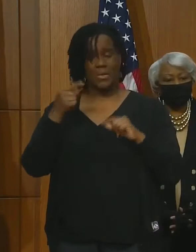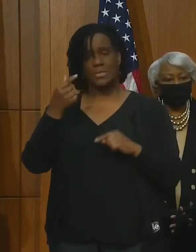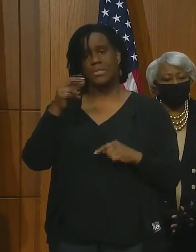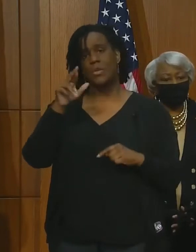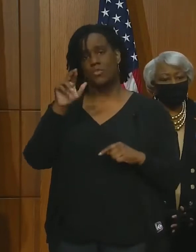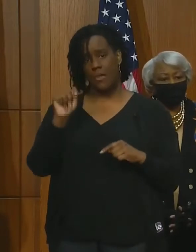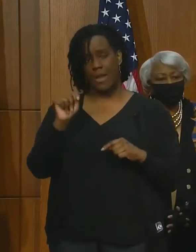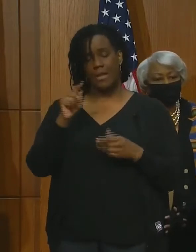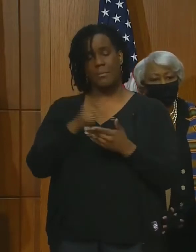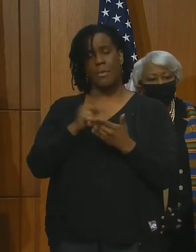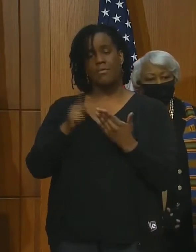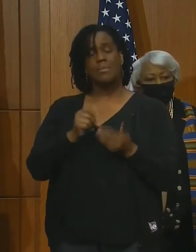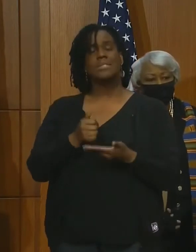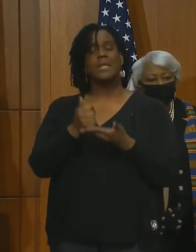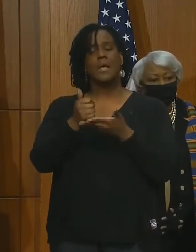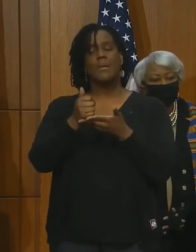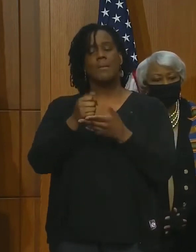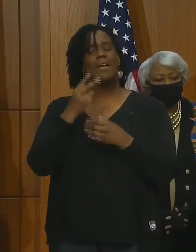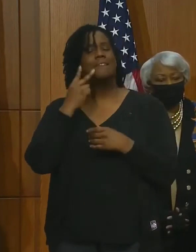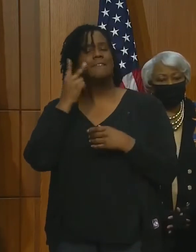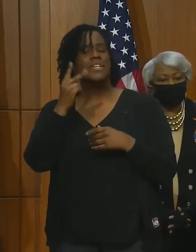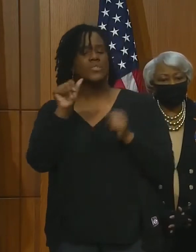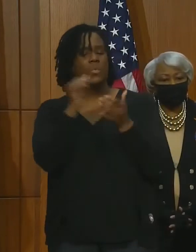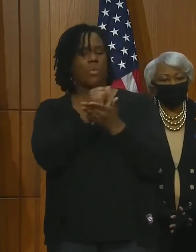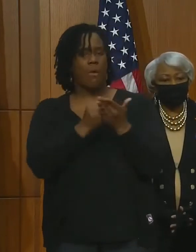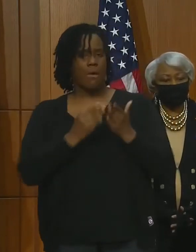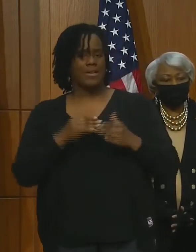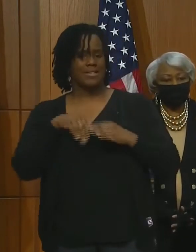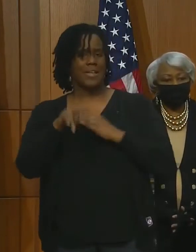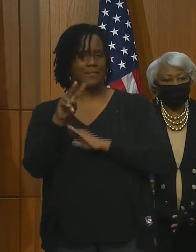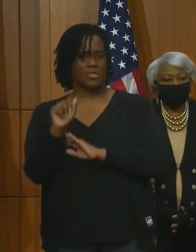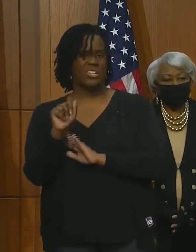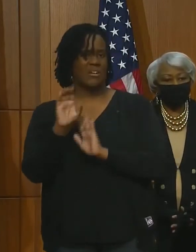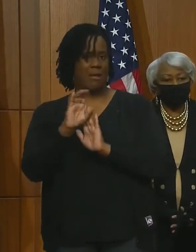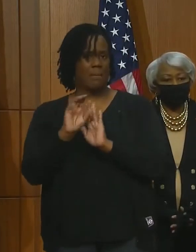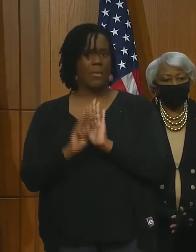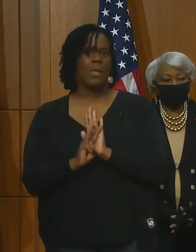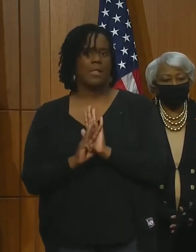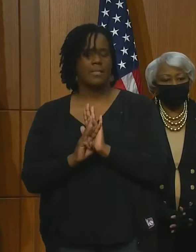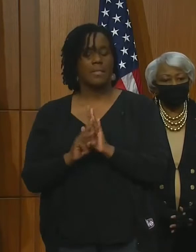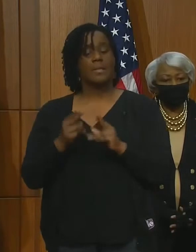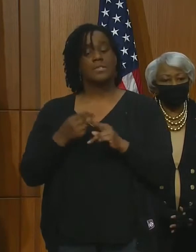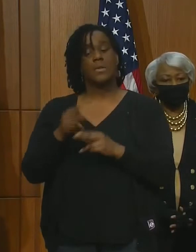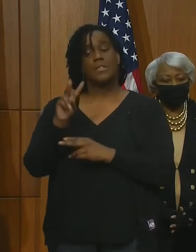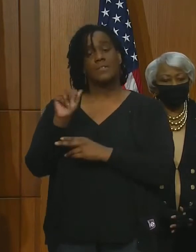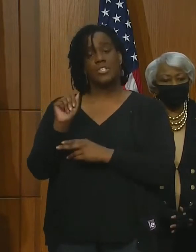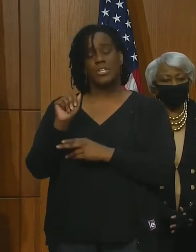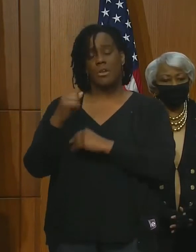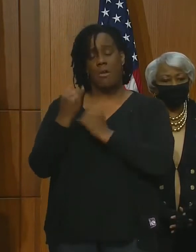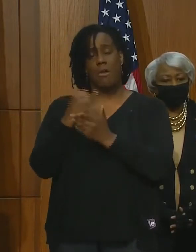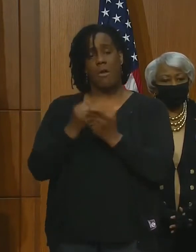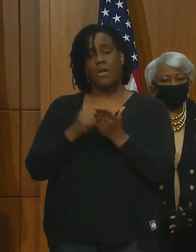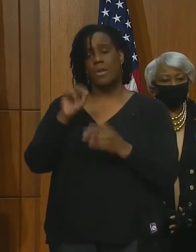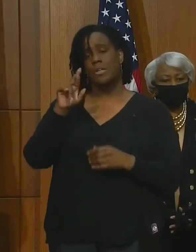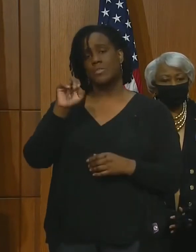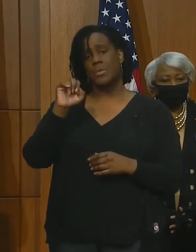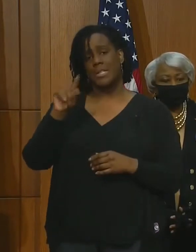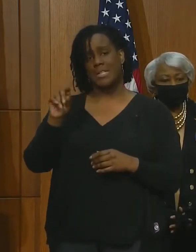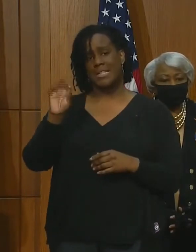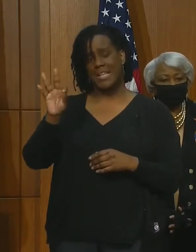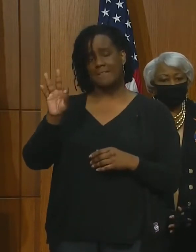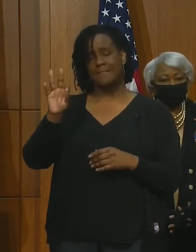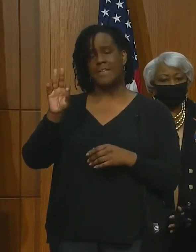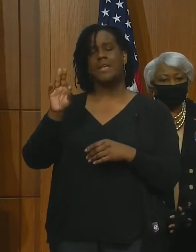help visual artists in our Commonwealth. The Virginia Artist Relief Fellowship Program through the Virginia Museum